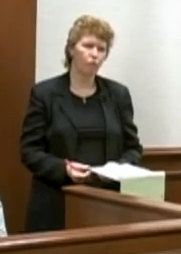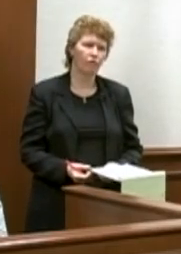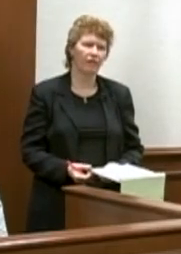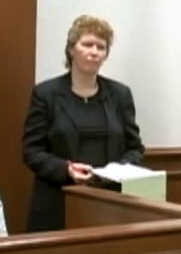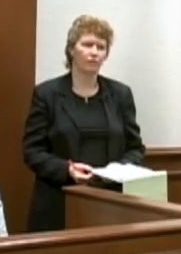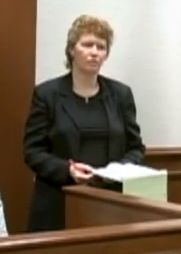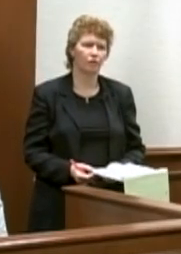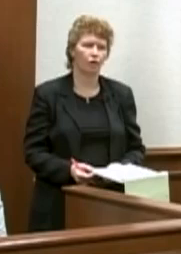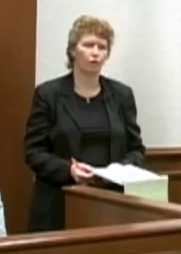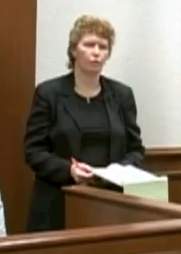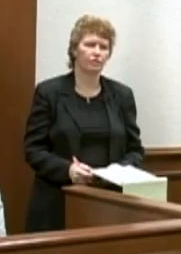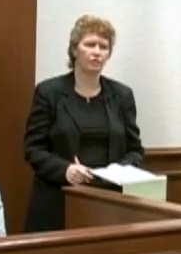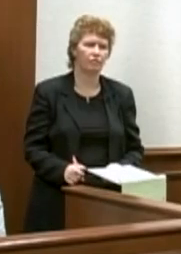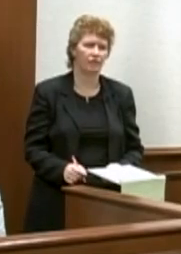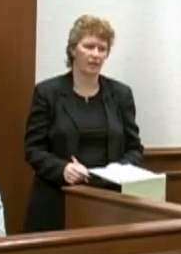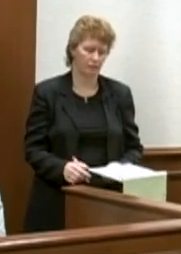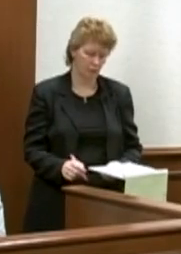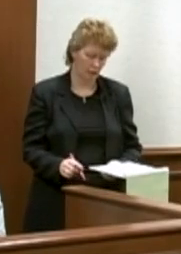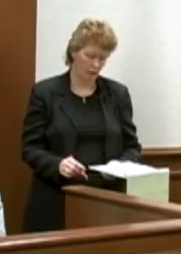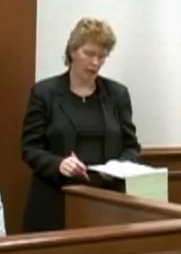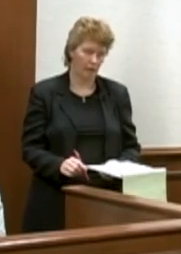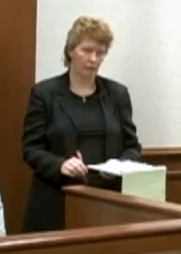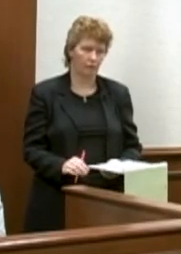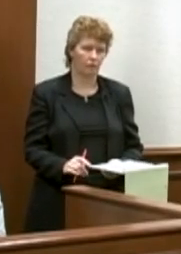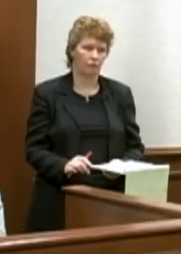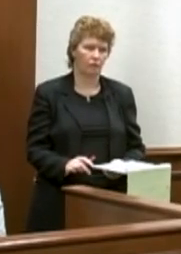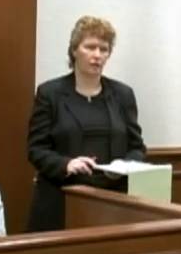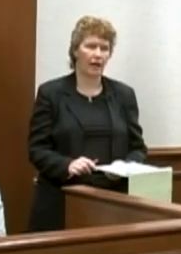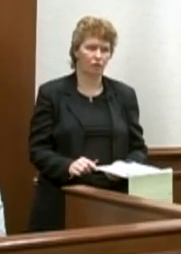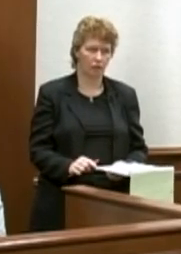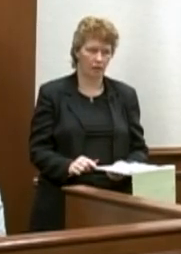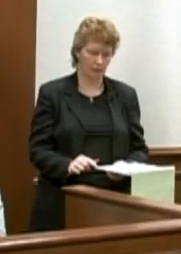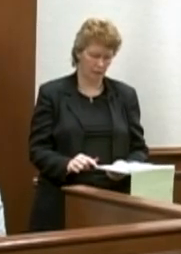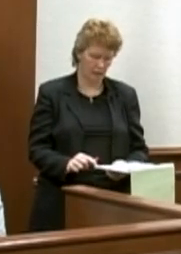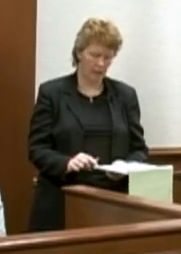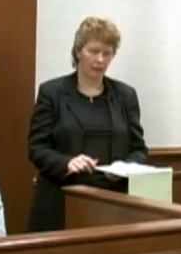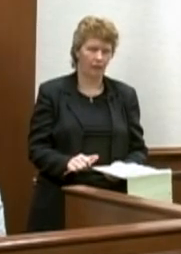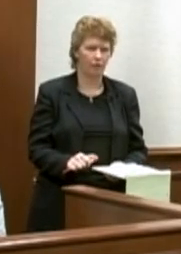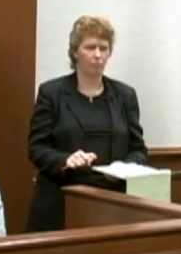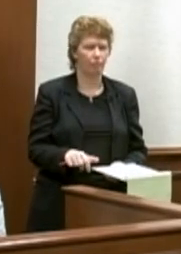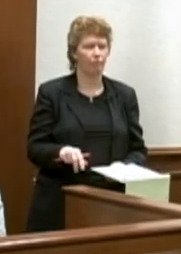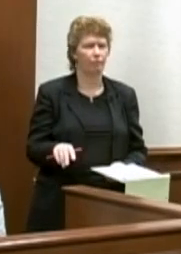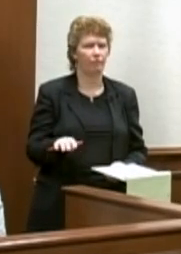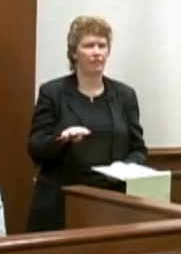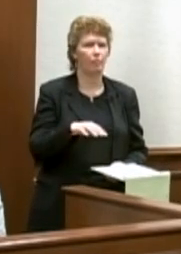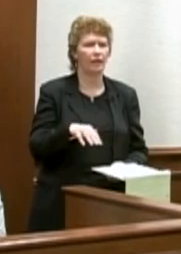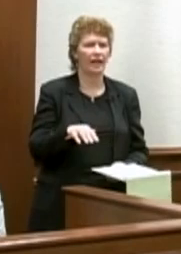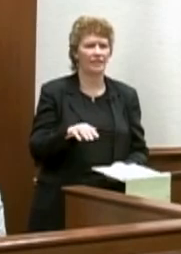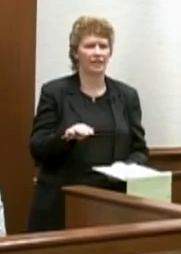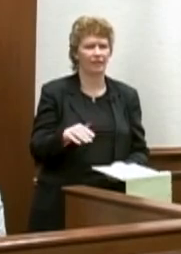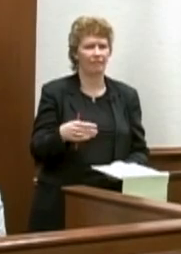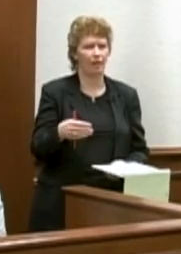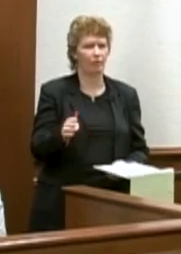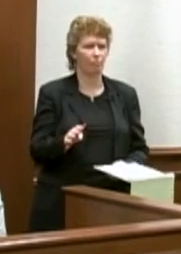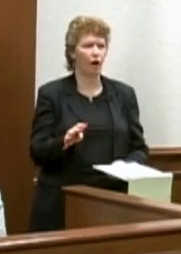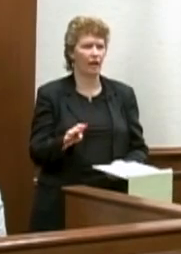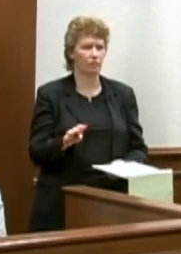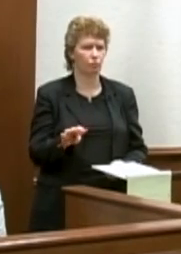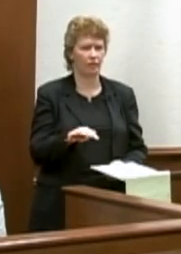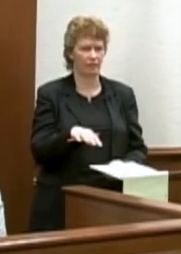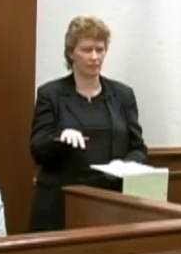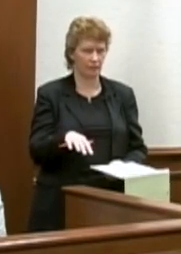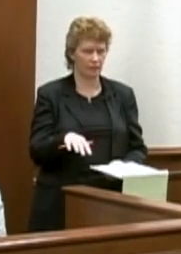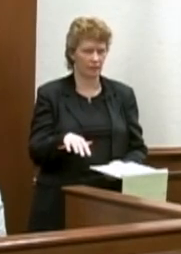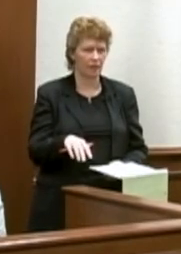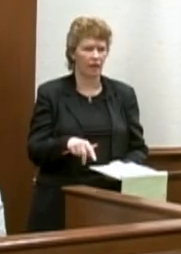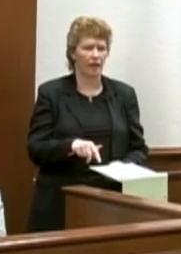About 4 or 5 months ago, there was an event at Ashgate, and the family has like a family box where